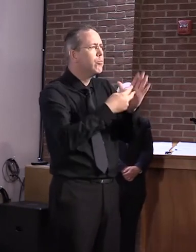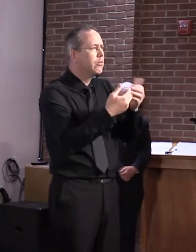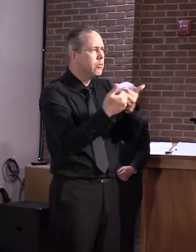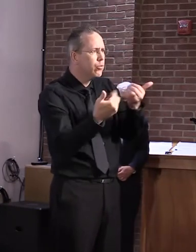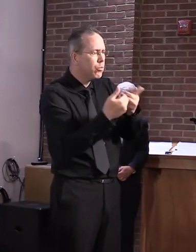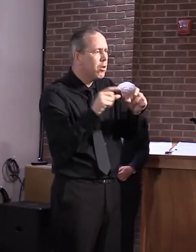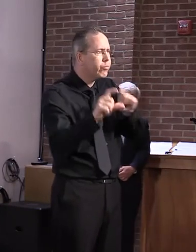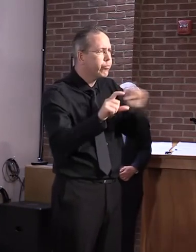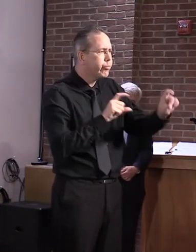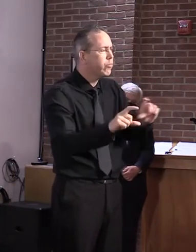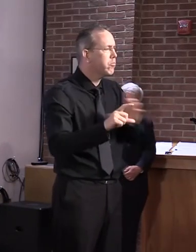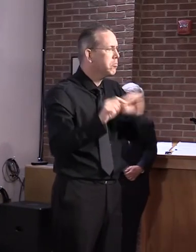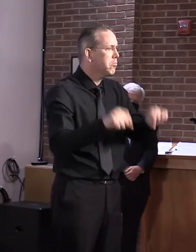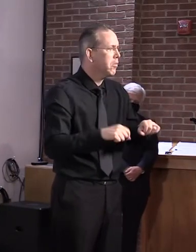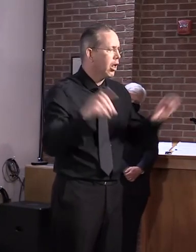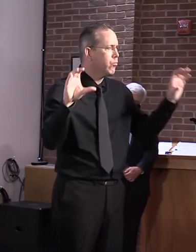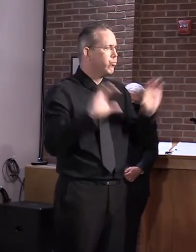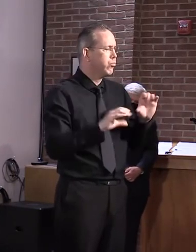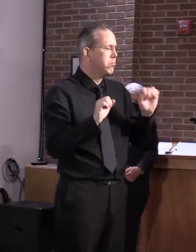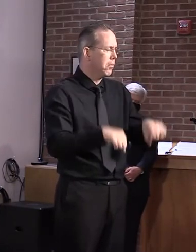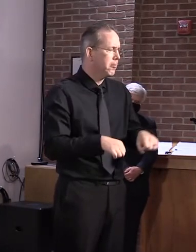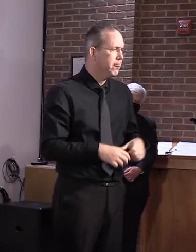Mike Donahue, the Islander.